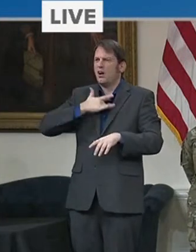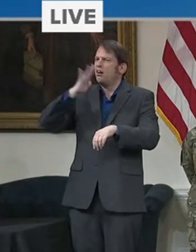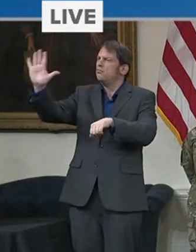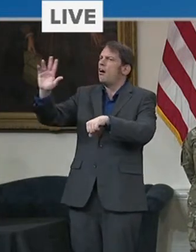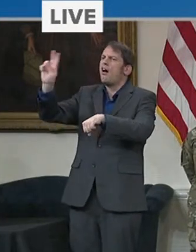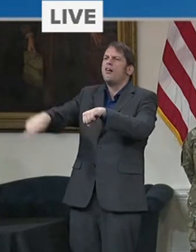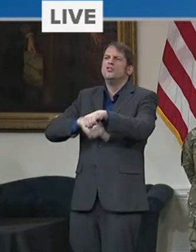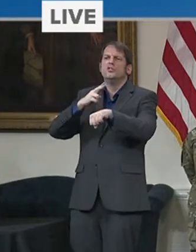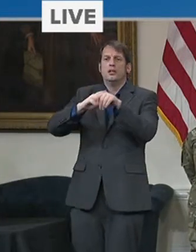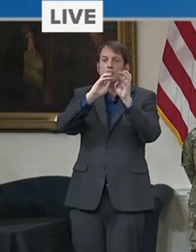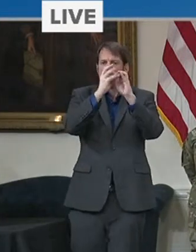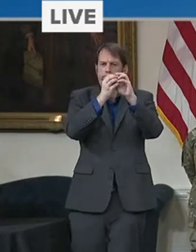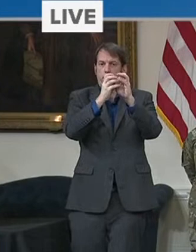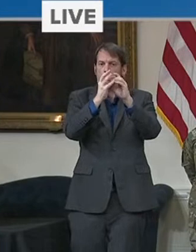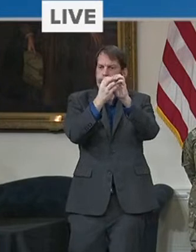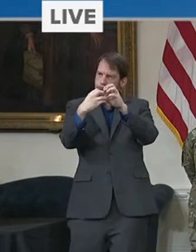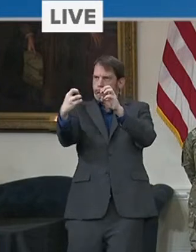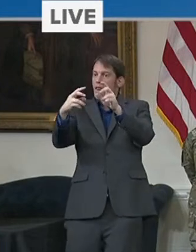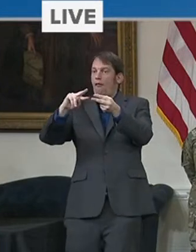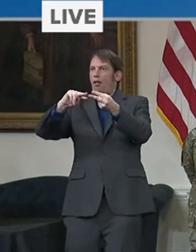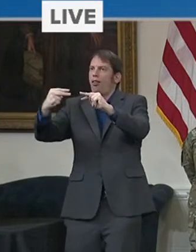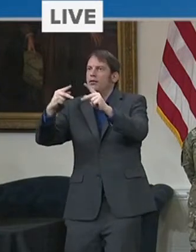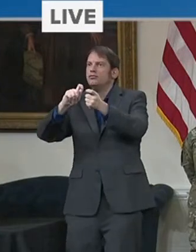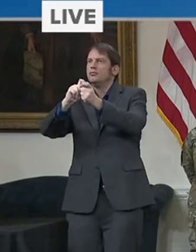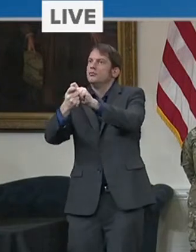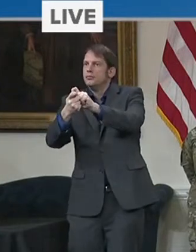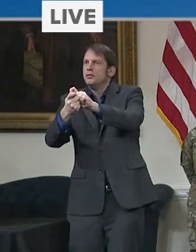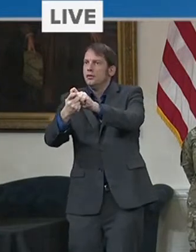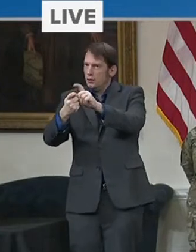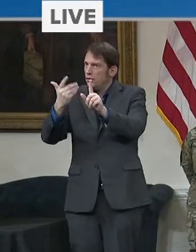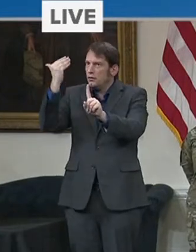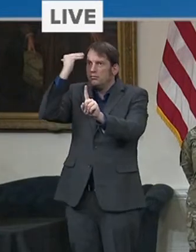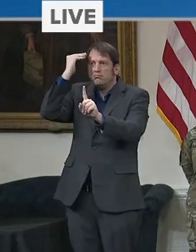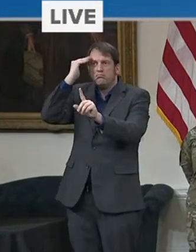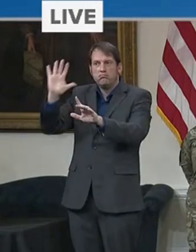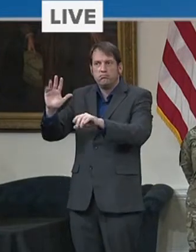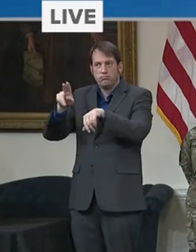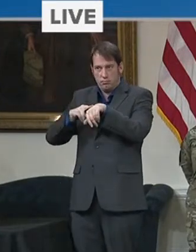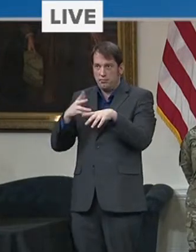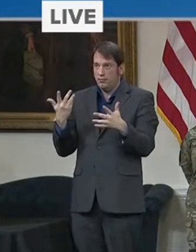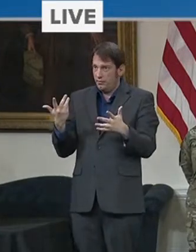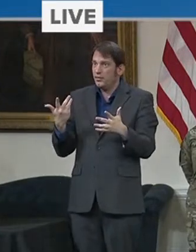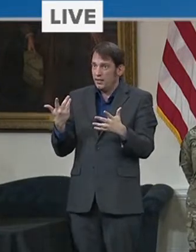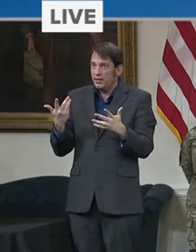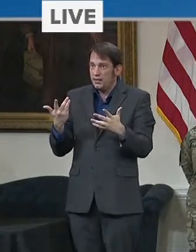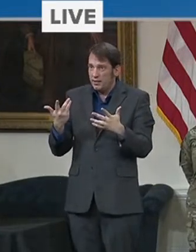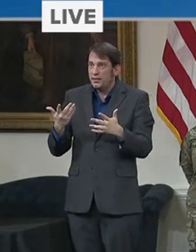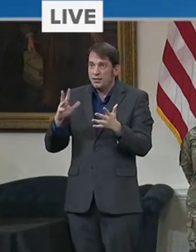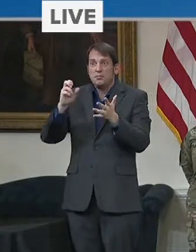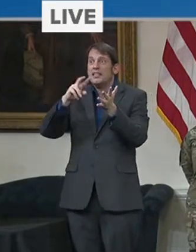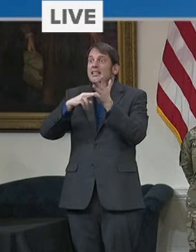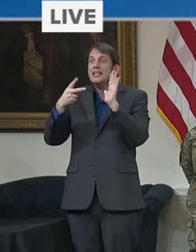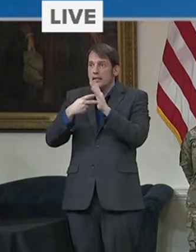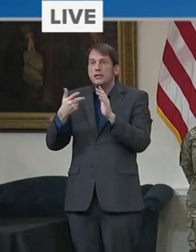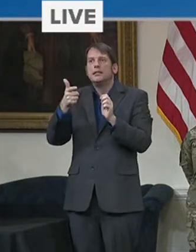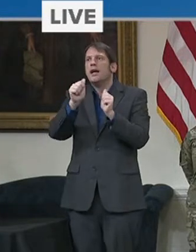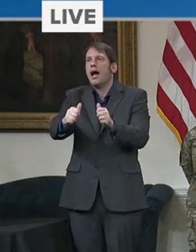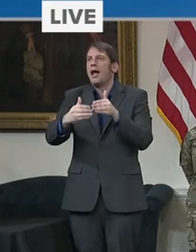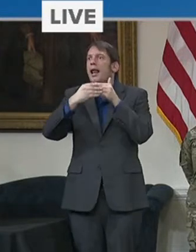variant? Basically, it is a small change in a virus which may or may not lead